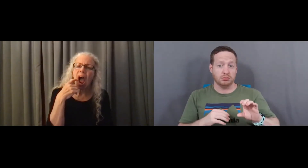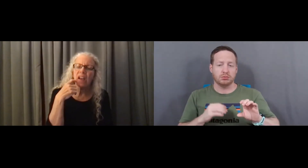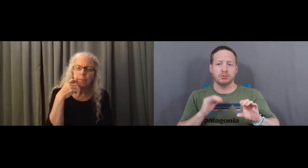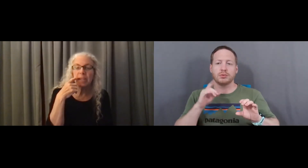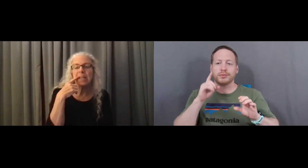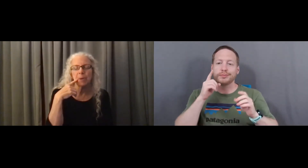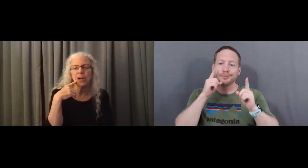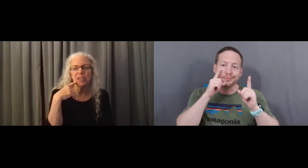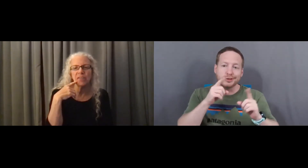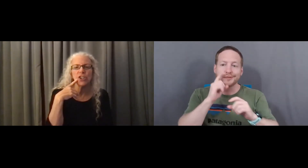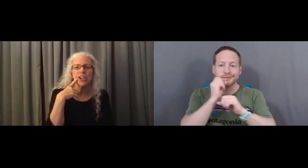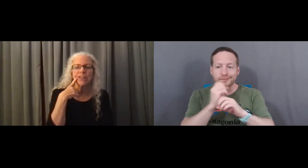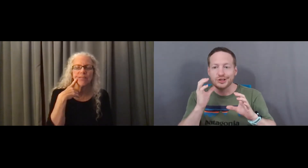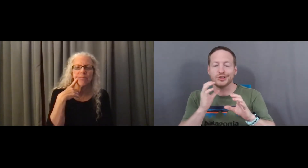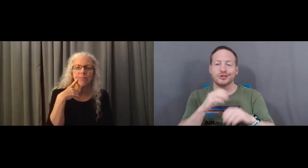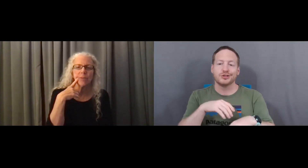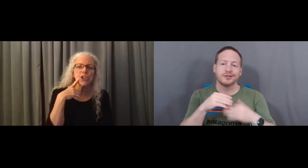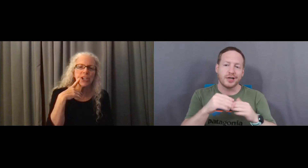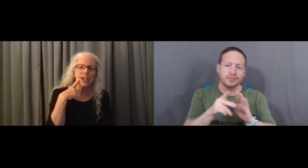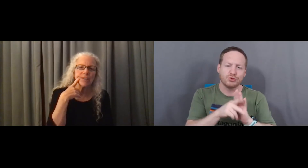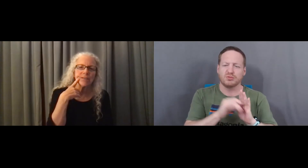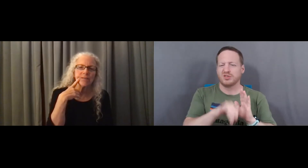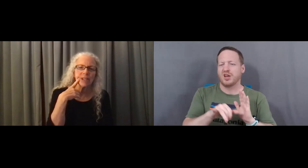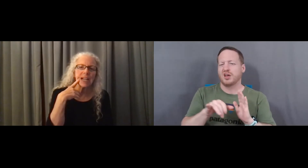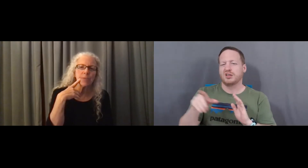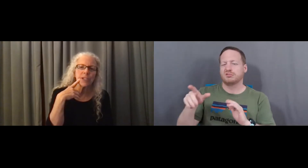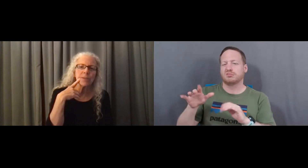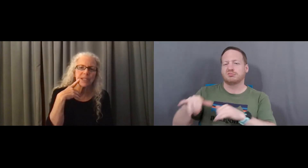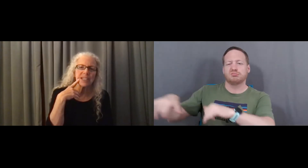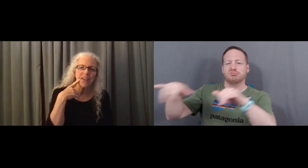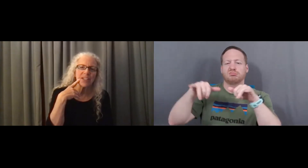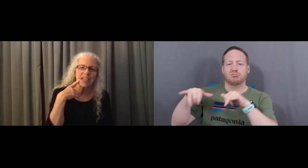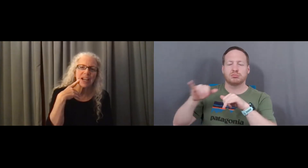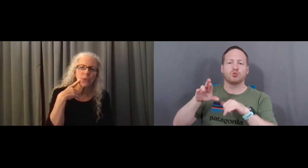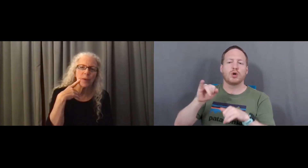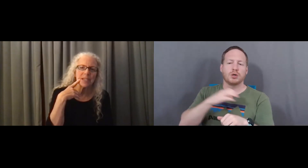The beginning part, the vision and mission and guiding principles, is obviously on the website.